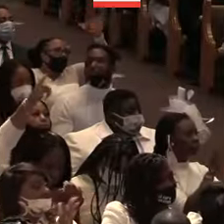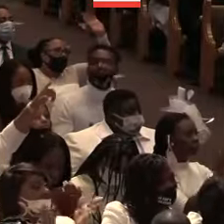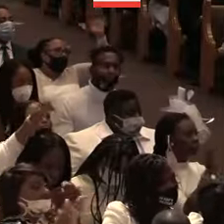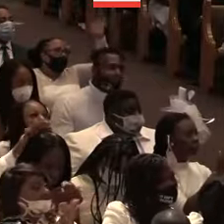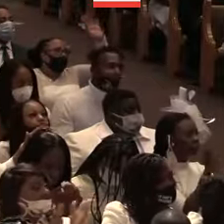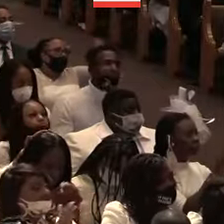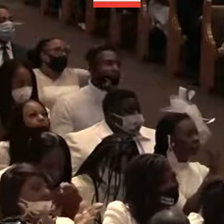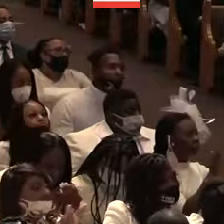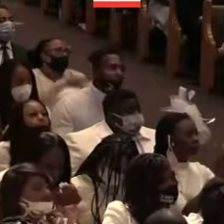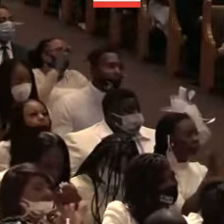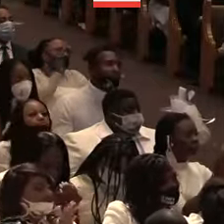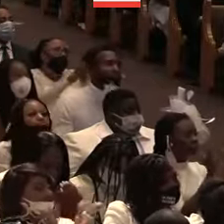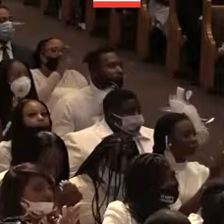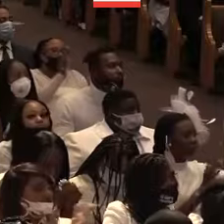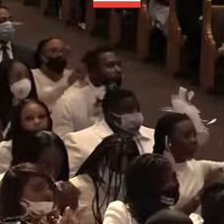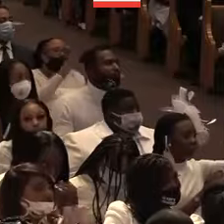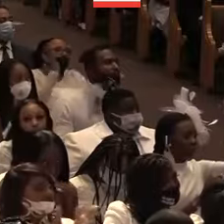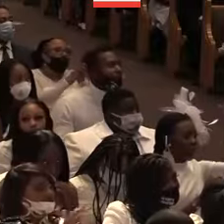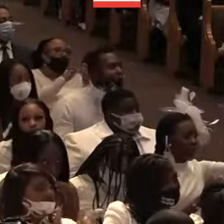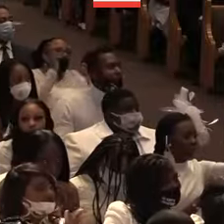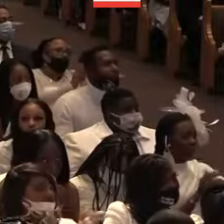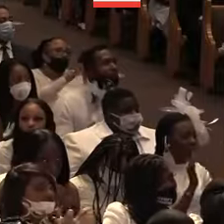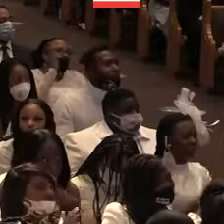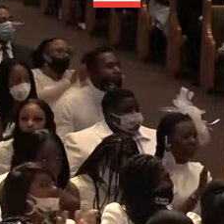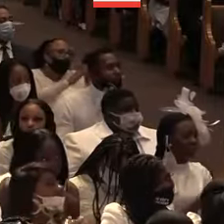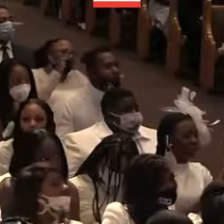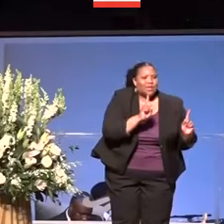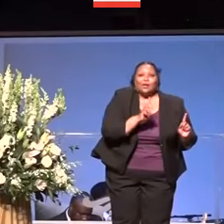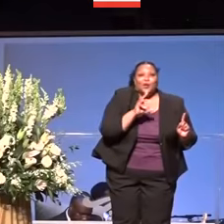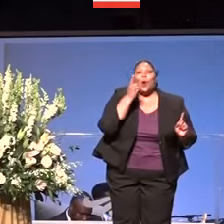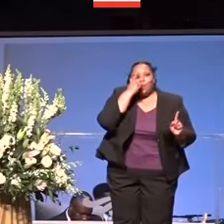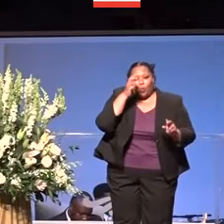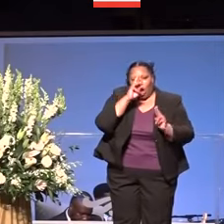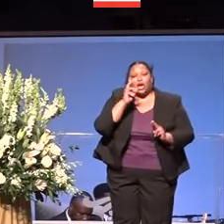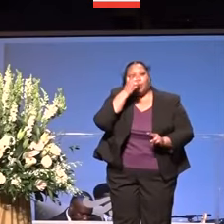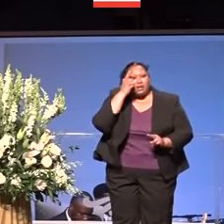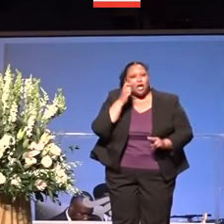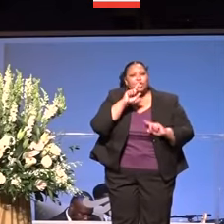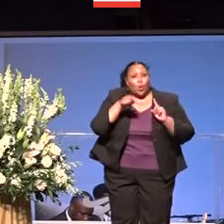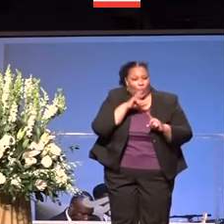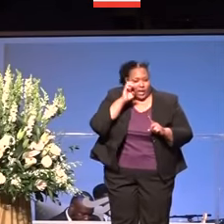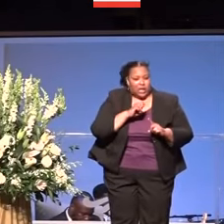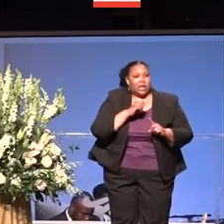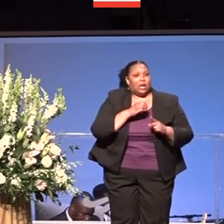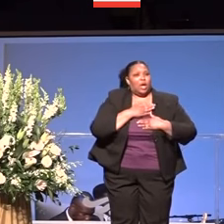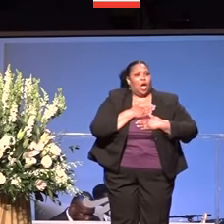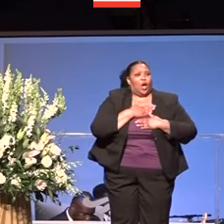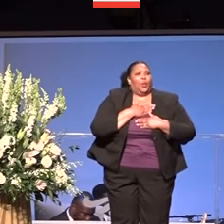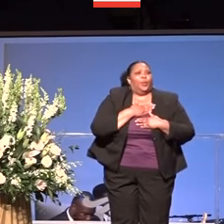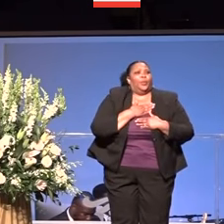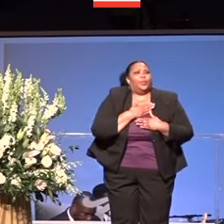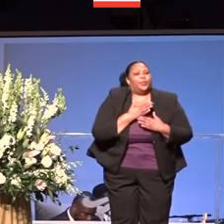Sharpton, not because he was perfect, but we honor him today because when he took his last breath,